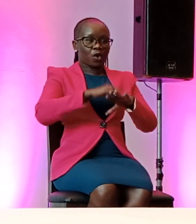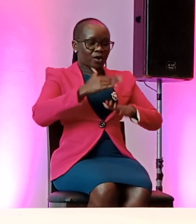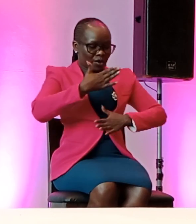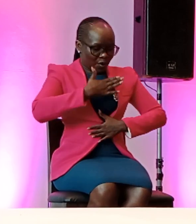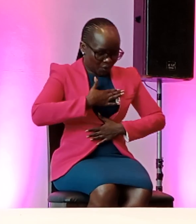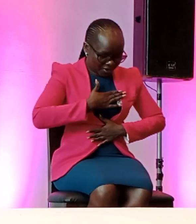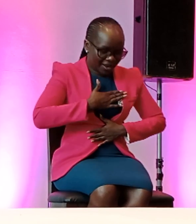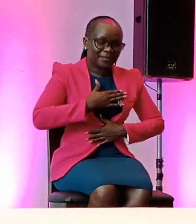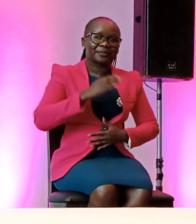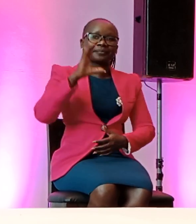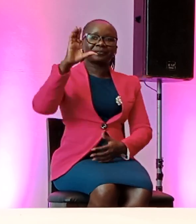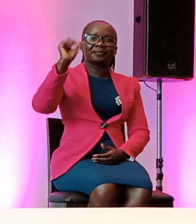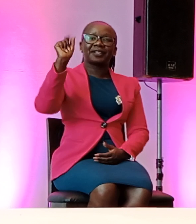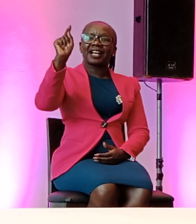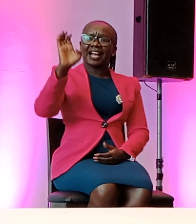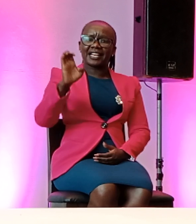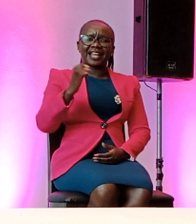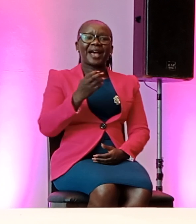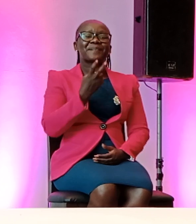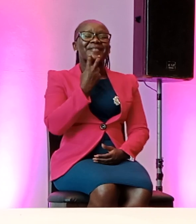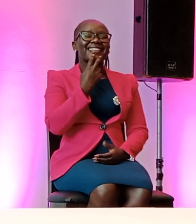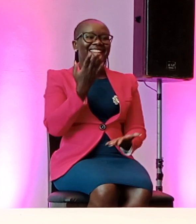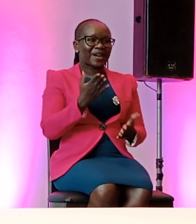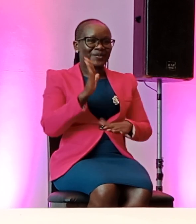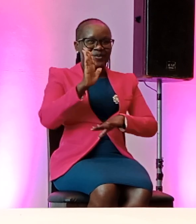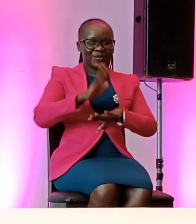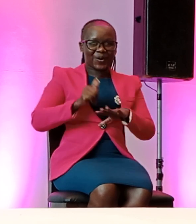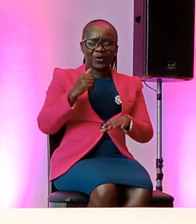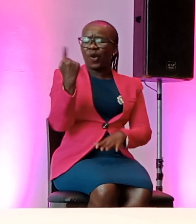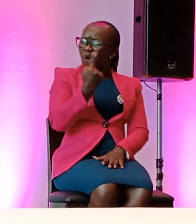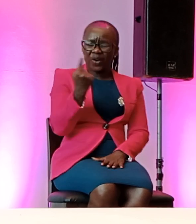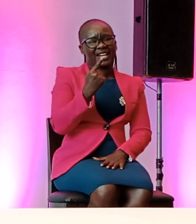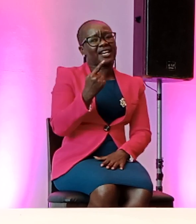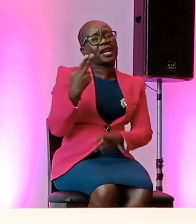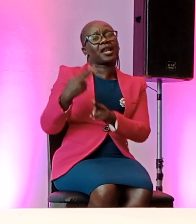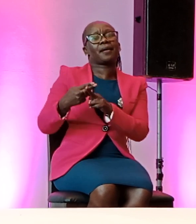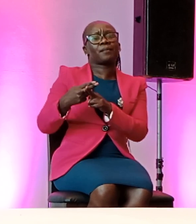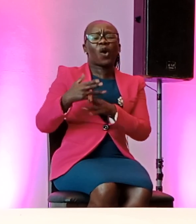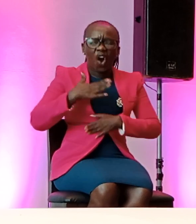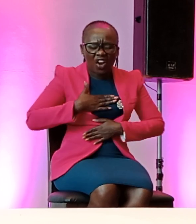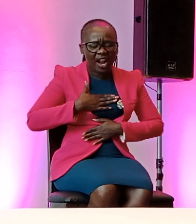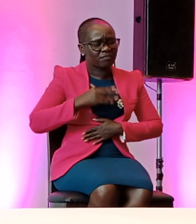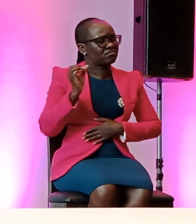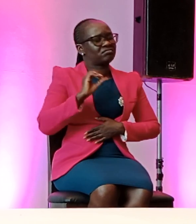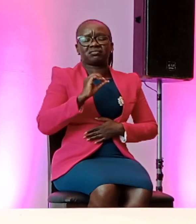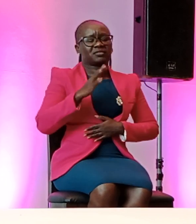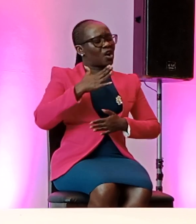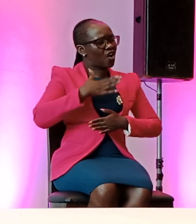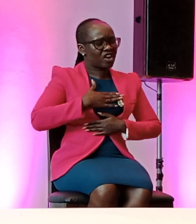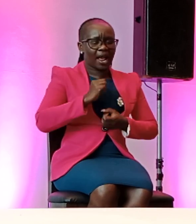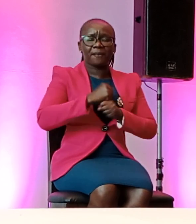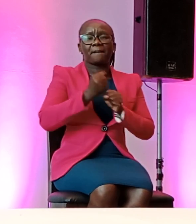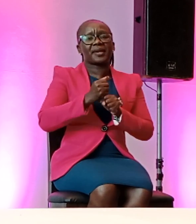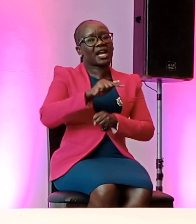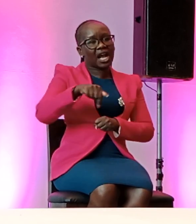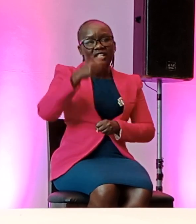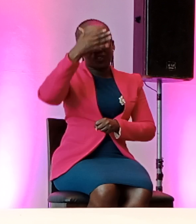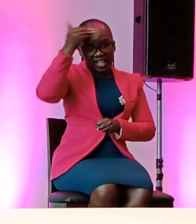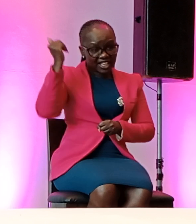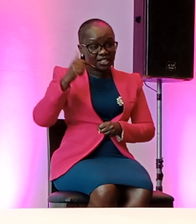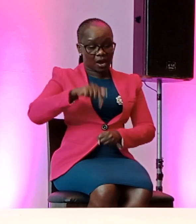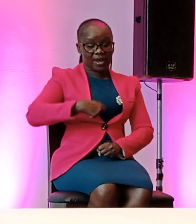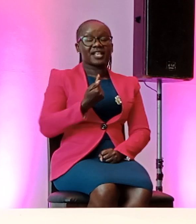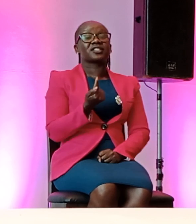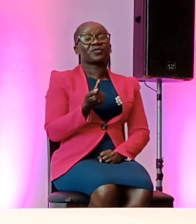I forget. I would love to be called just Catherine, because some of these titles make us forget